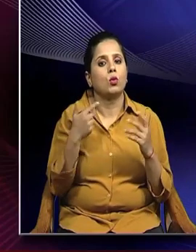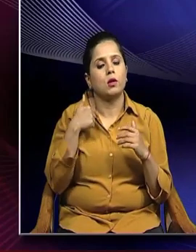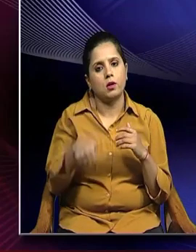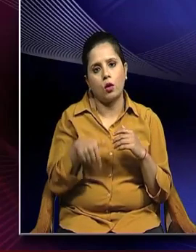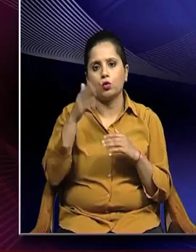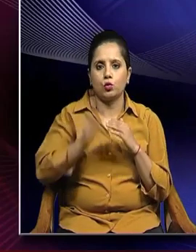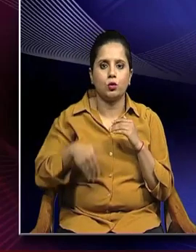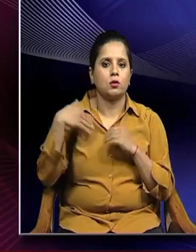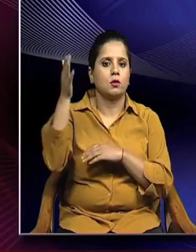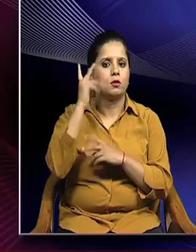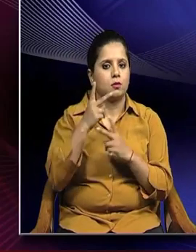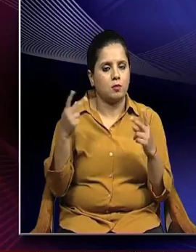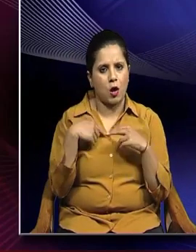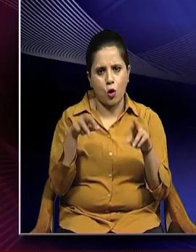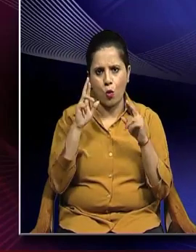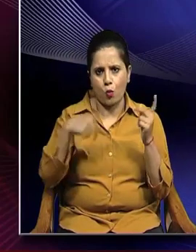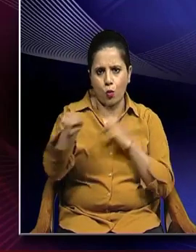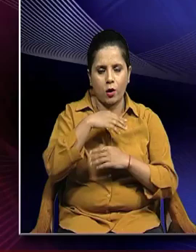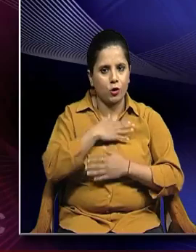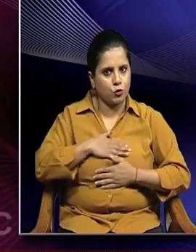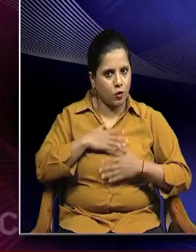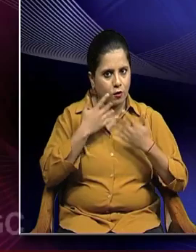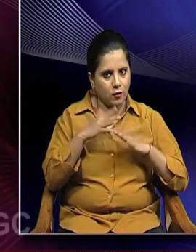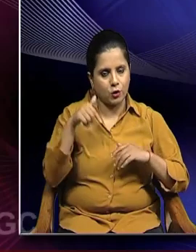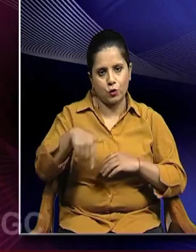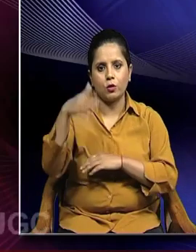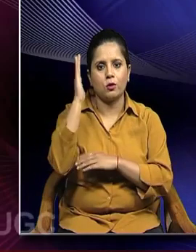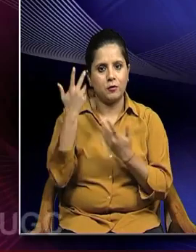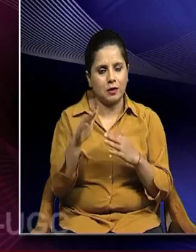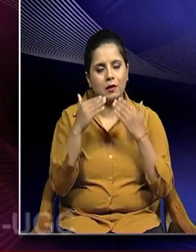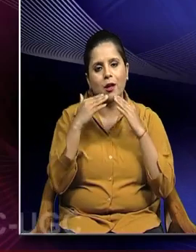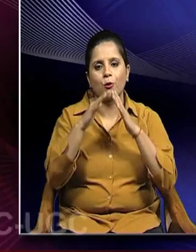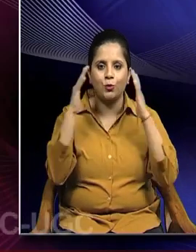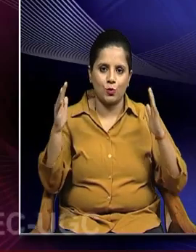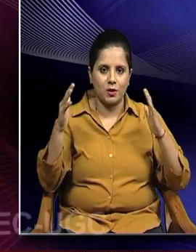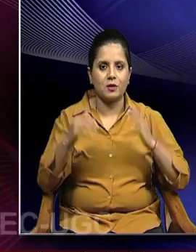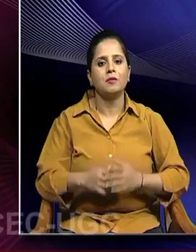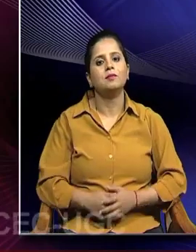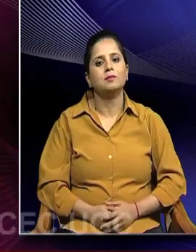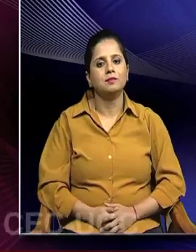today's lecture of mine. I hope you must have enjoyed today's lecture of mine. Thank you so much.